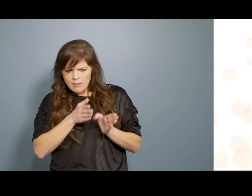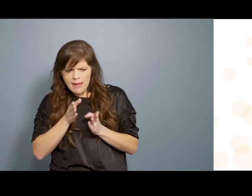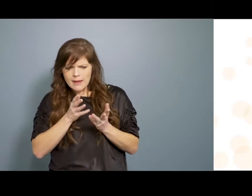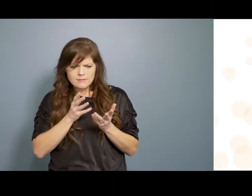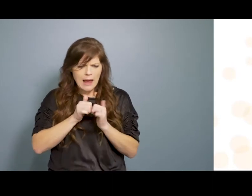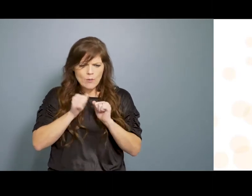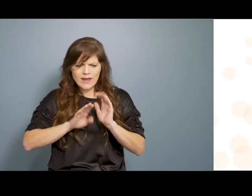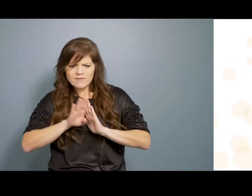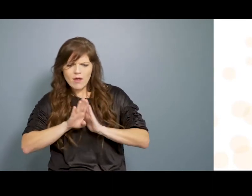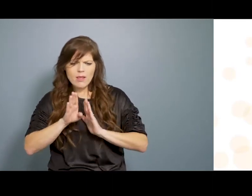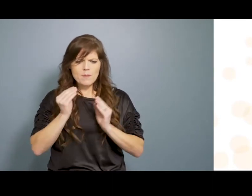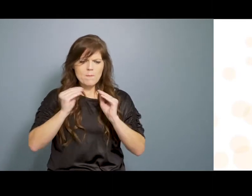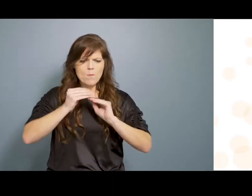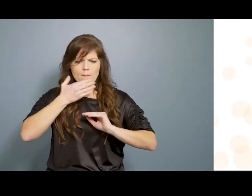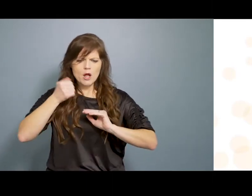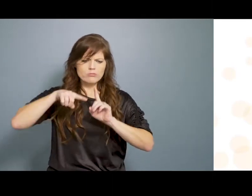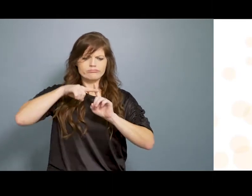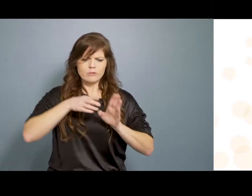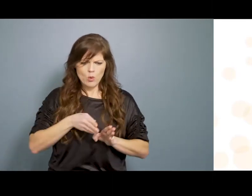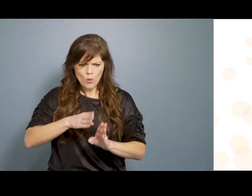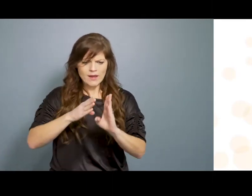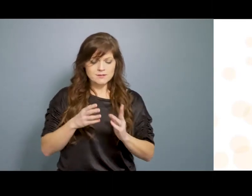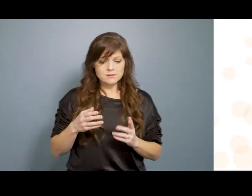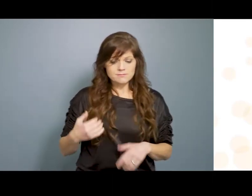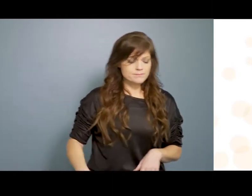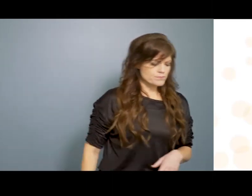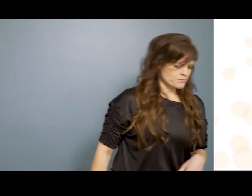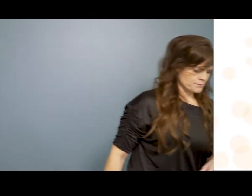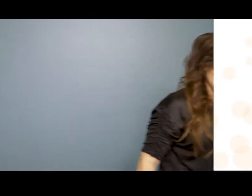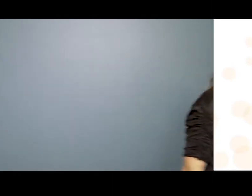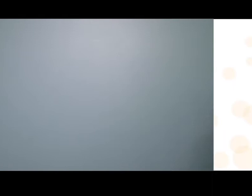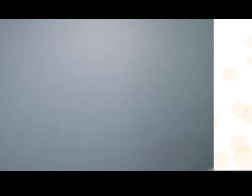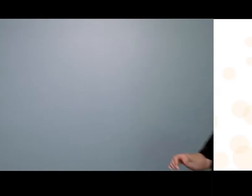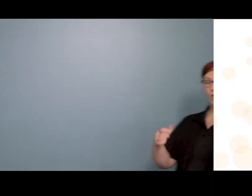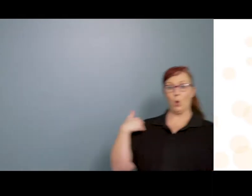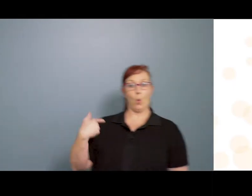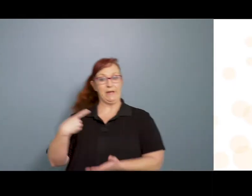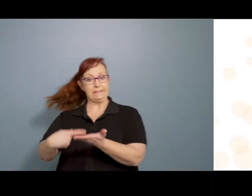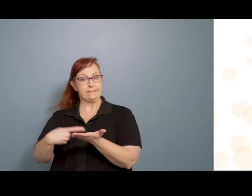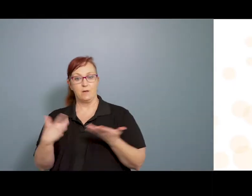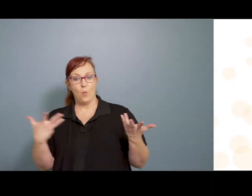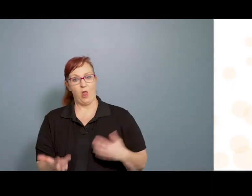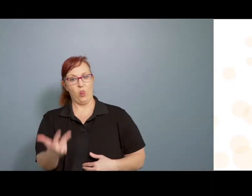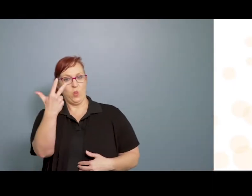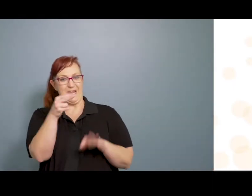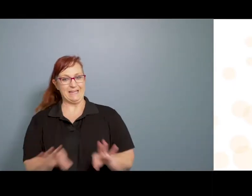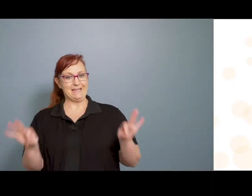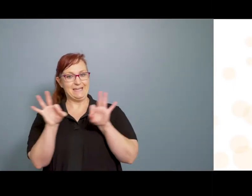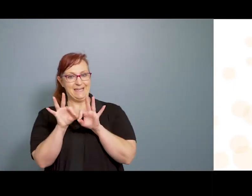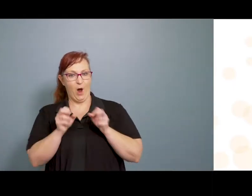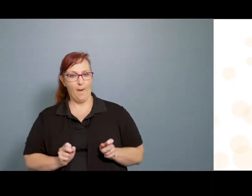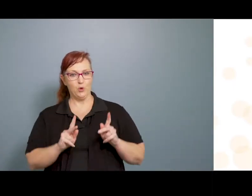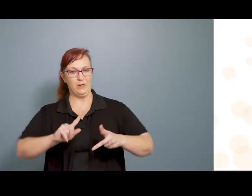new ways, and 3 key opportunities came out of this endeavor. Advanced digital learning. And this brings up the issue